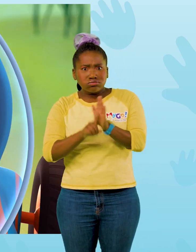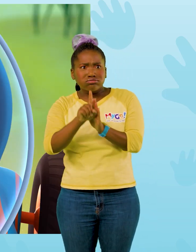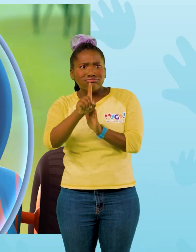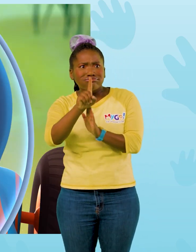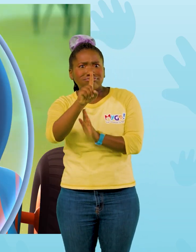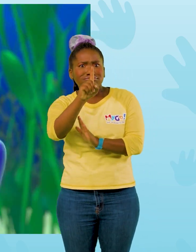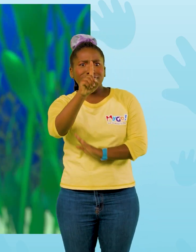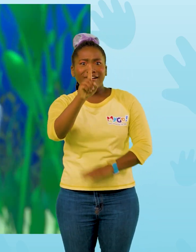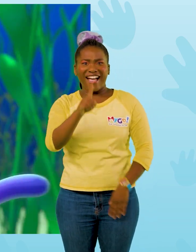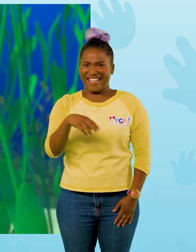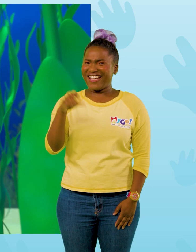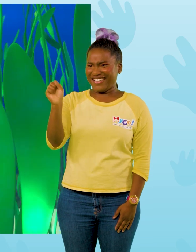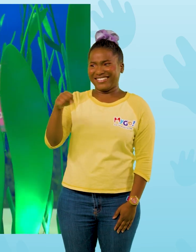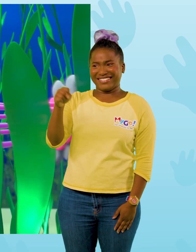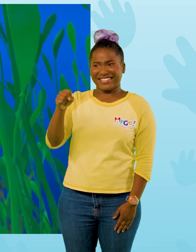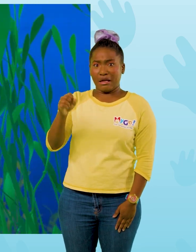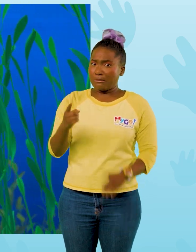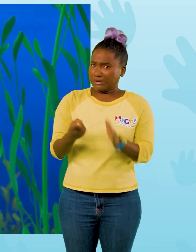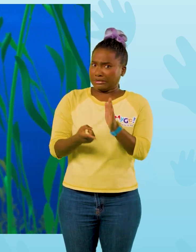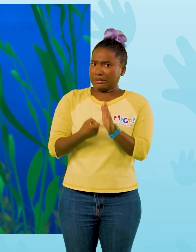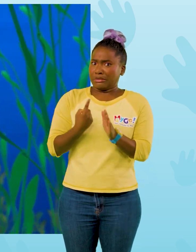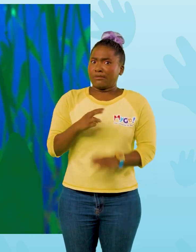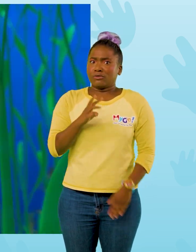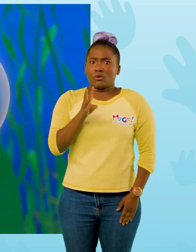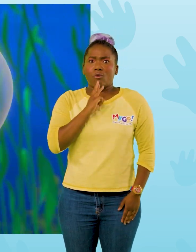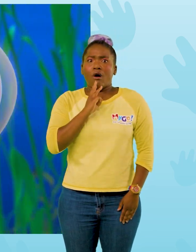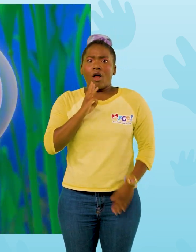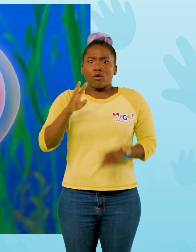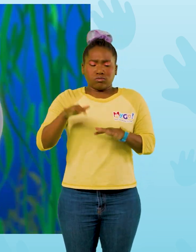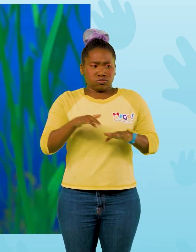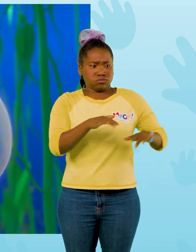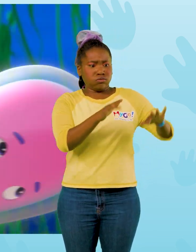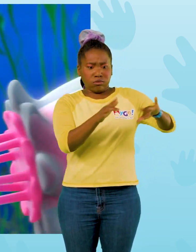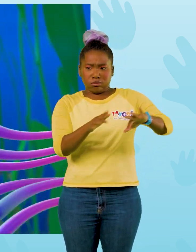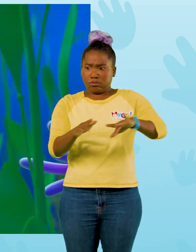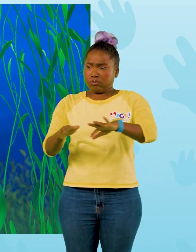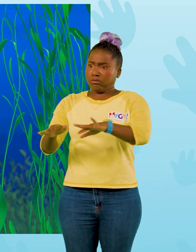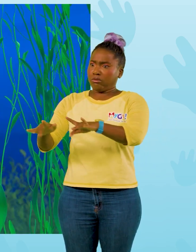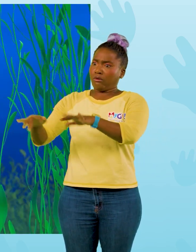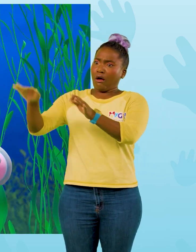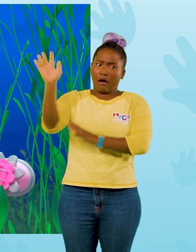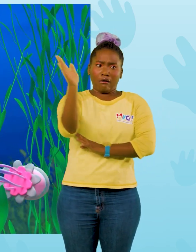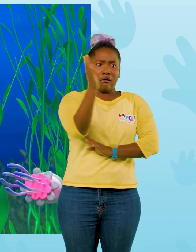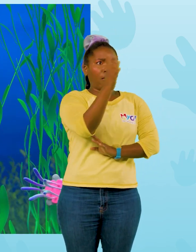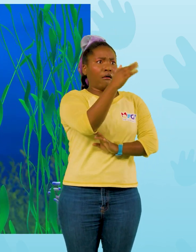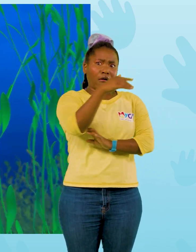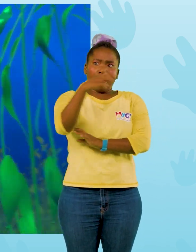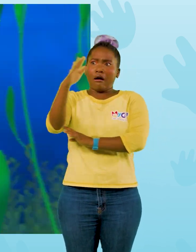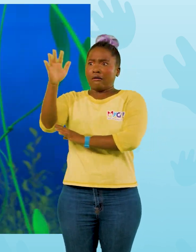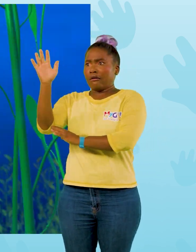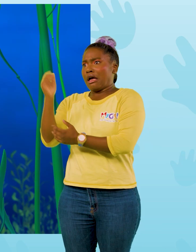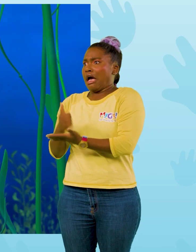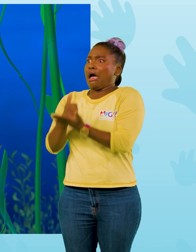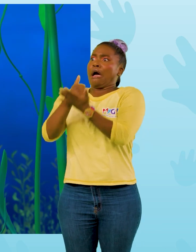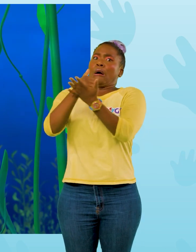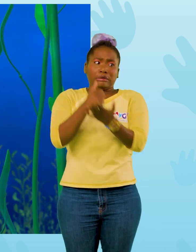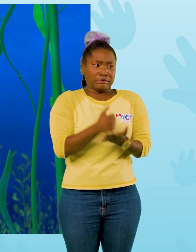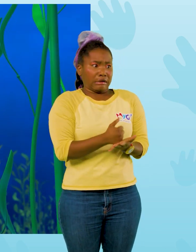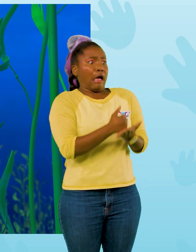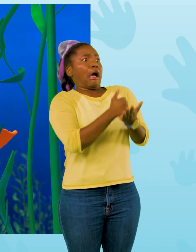so tall. Oh yeah, but sometimes the water current around here blows the kelp around.